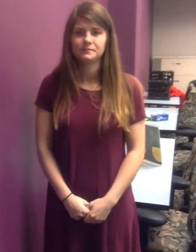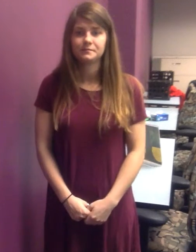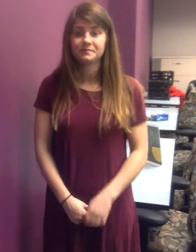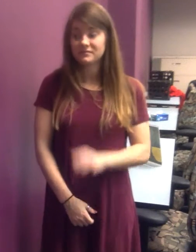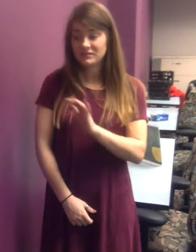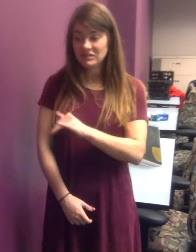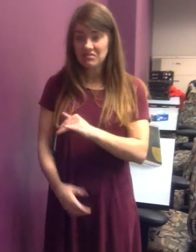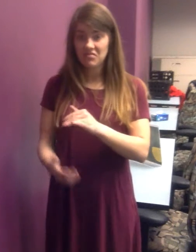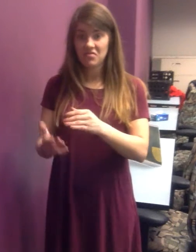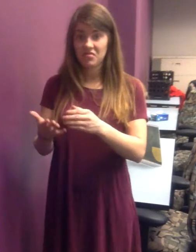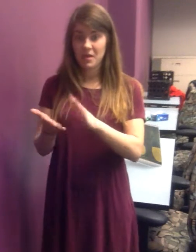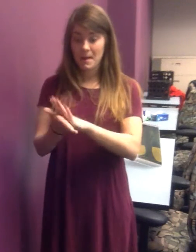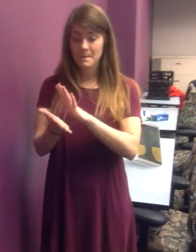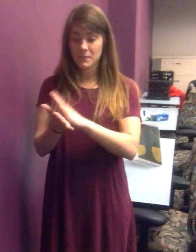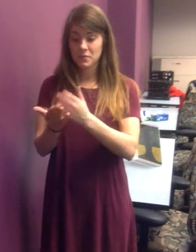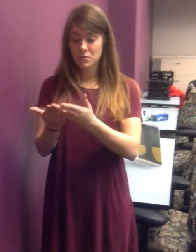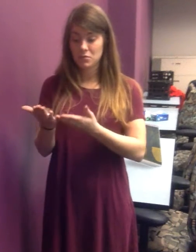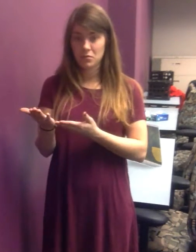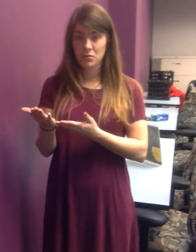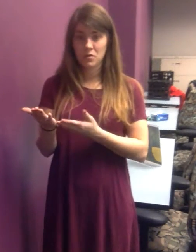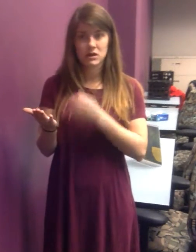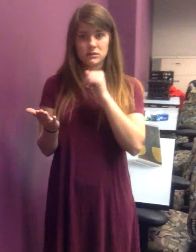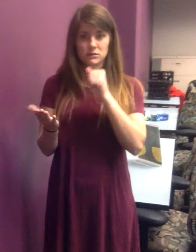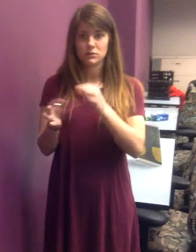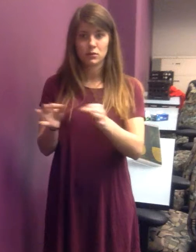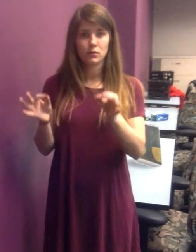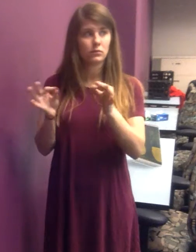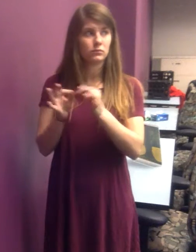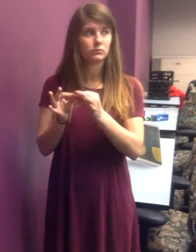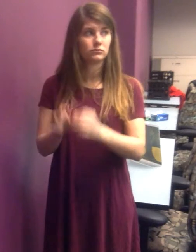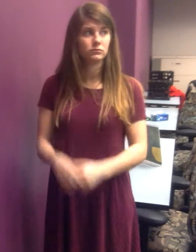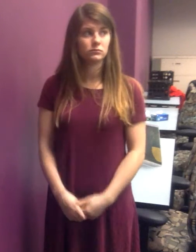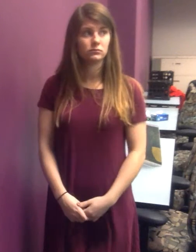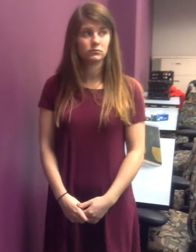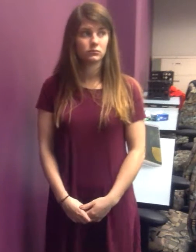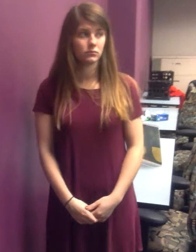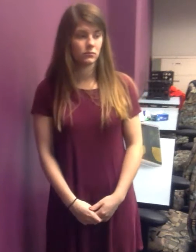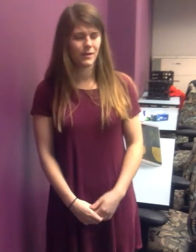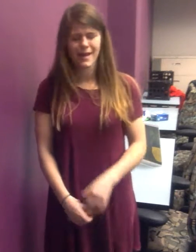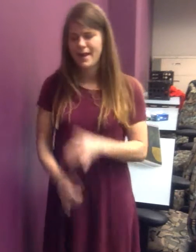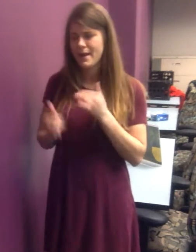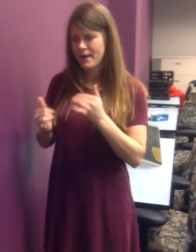warming. Now, were they all scientists? Yes. One third of them had